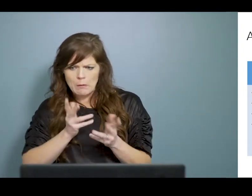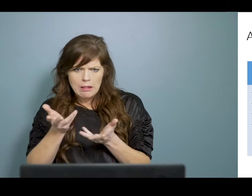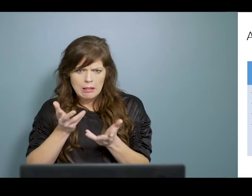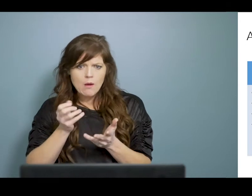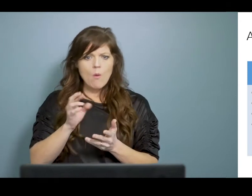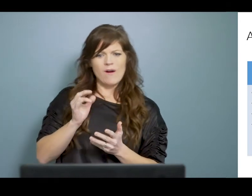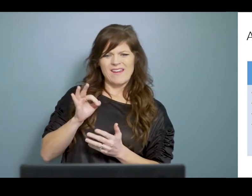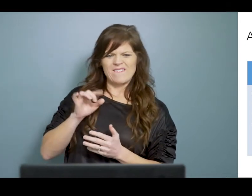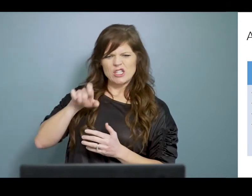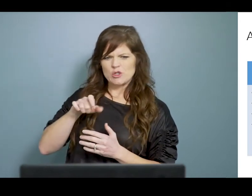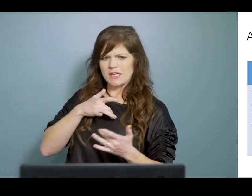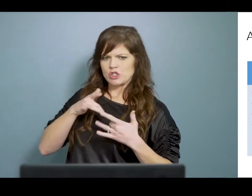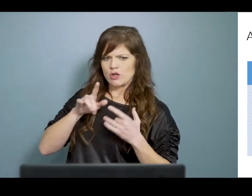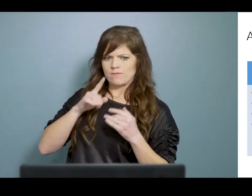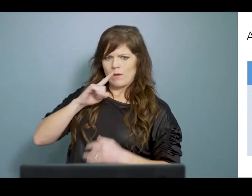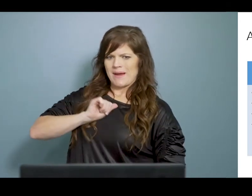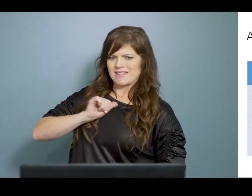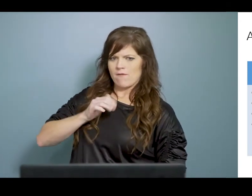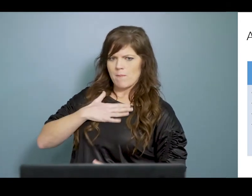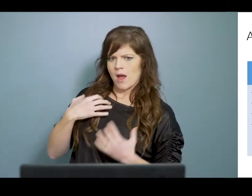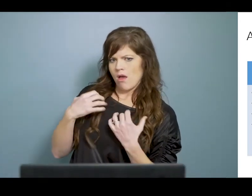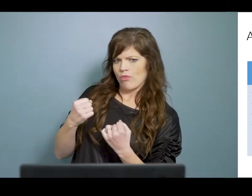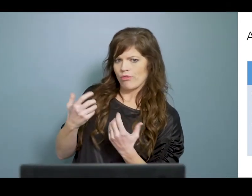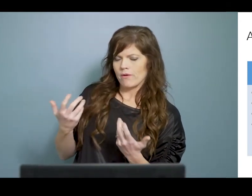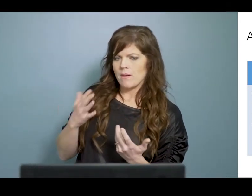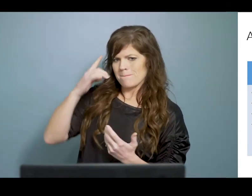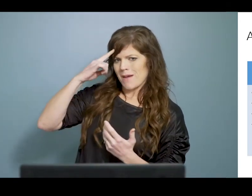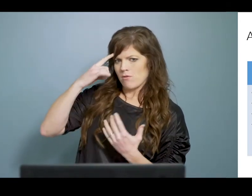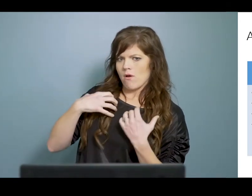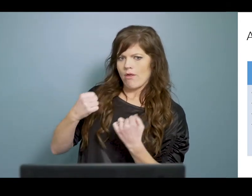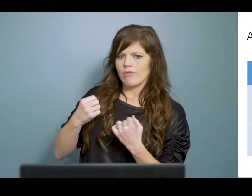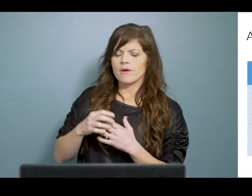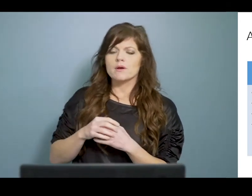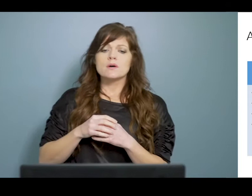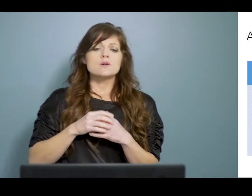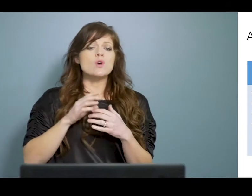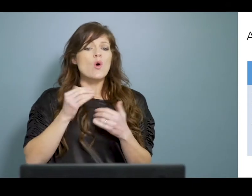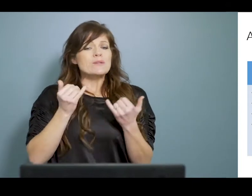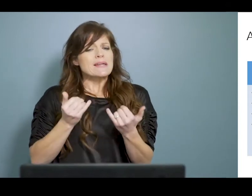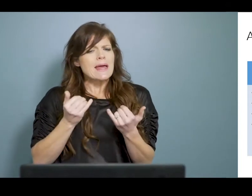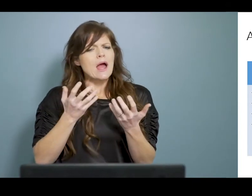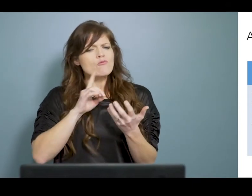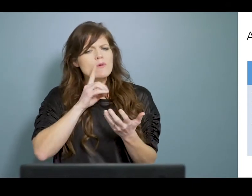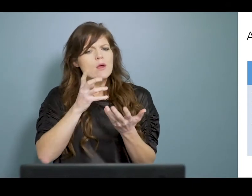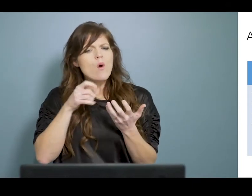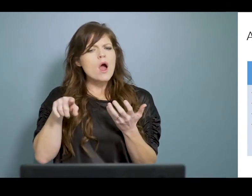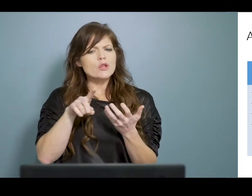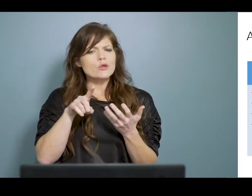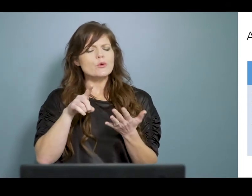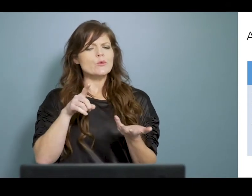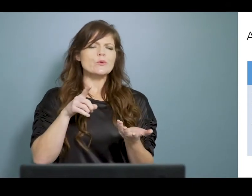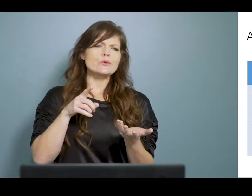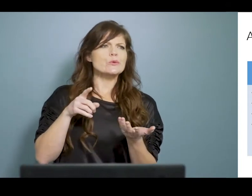say anything particularly groundbreaking today, but I would invite you to use this time